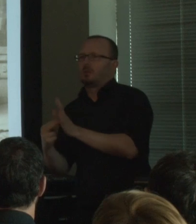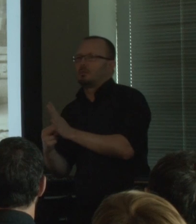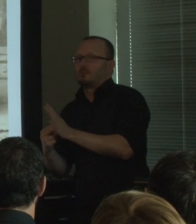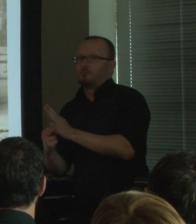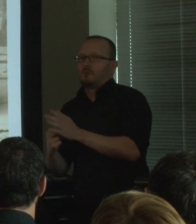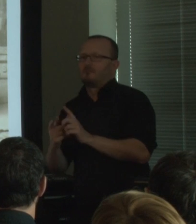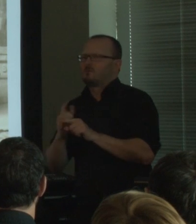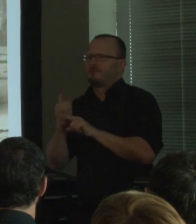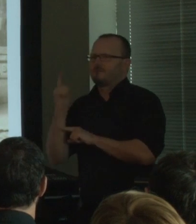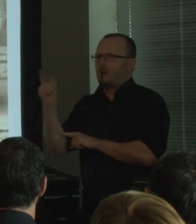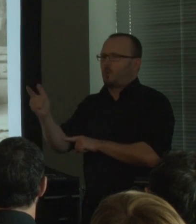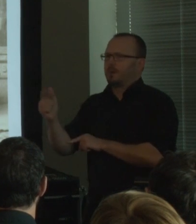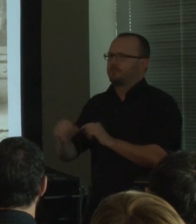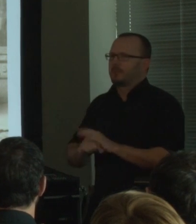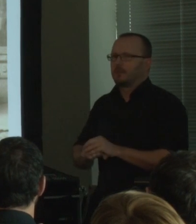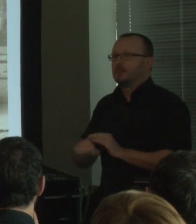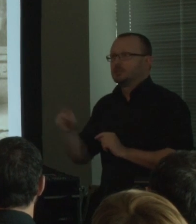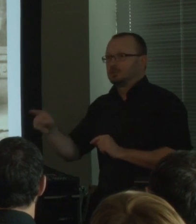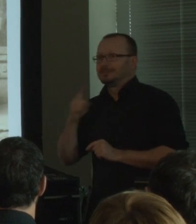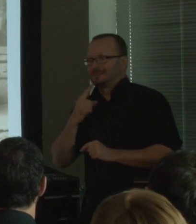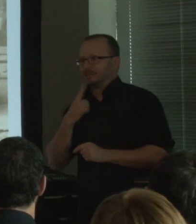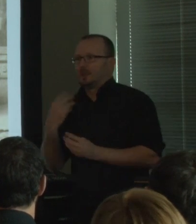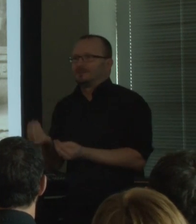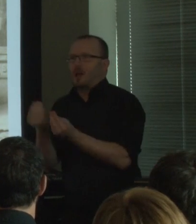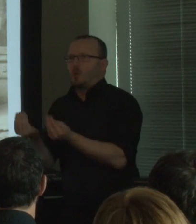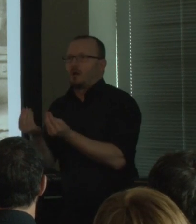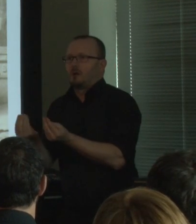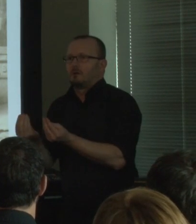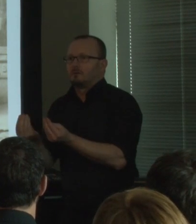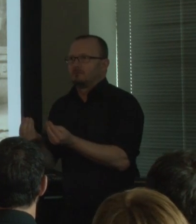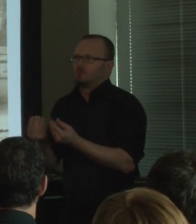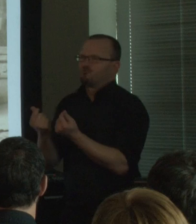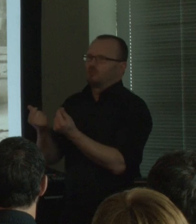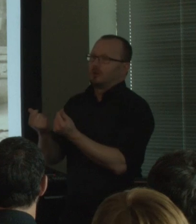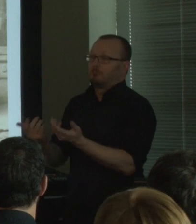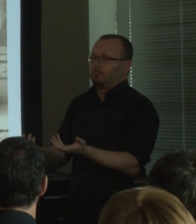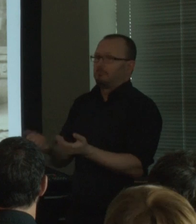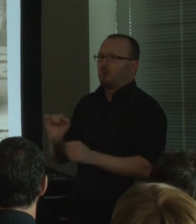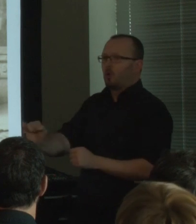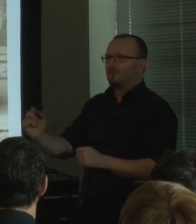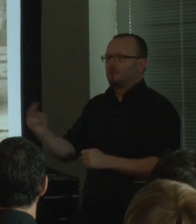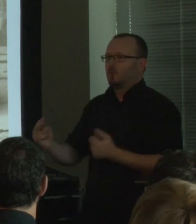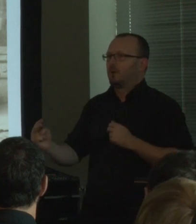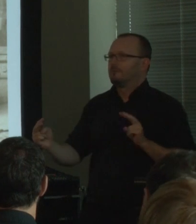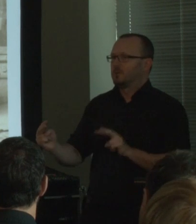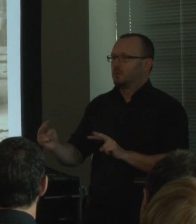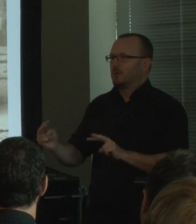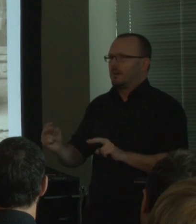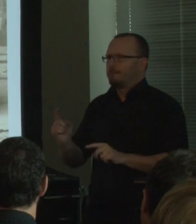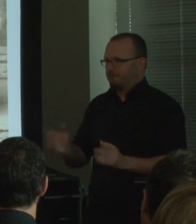Tahu calls it Tauka, a treasure. Yet no one